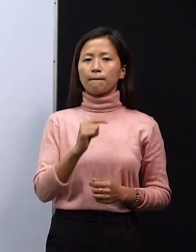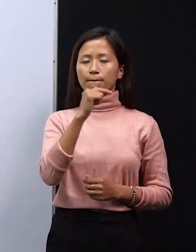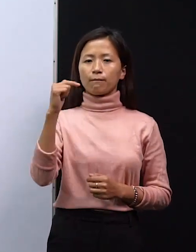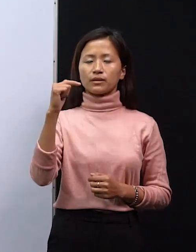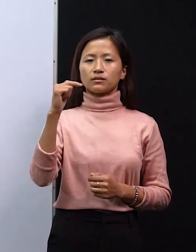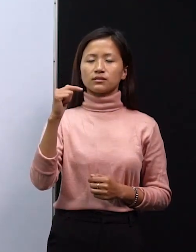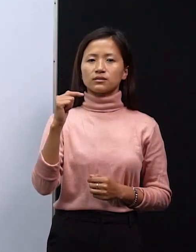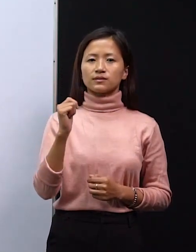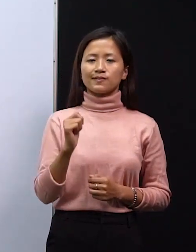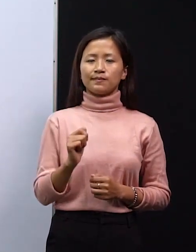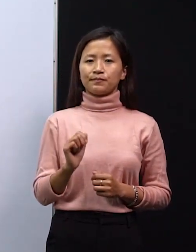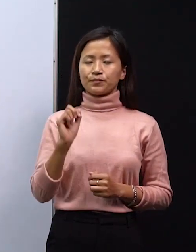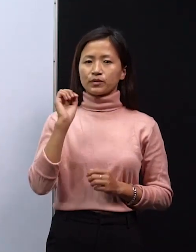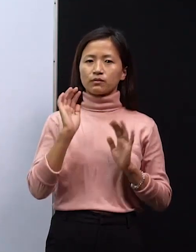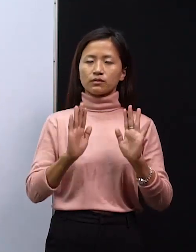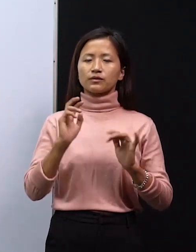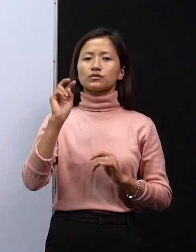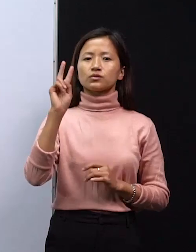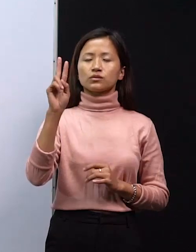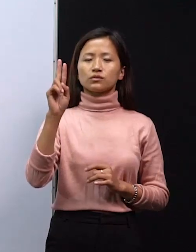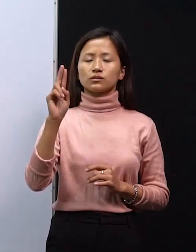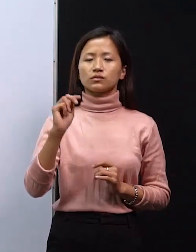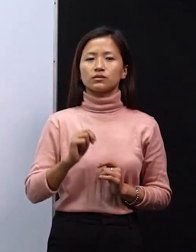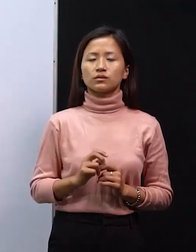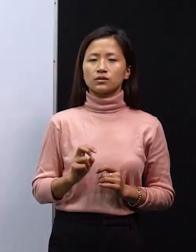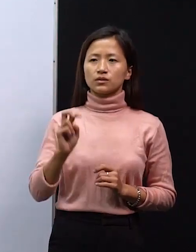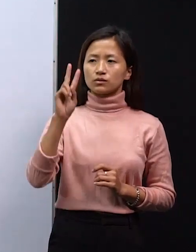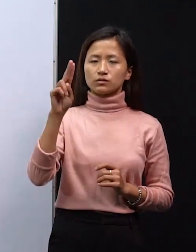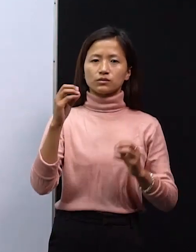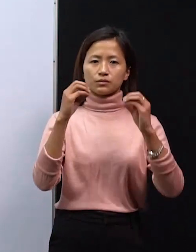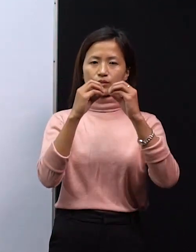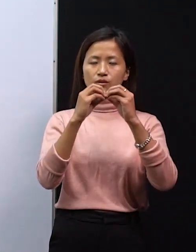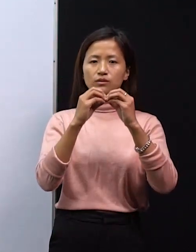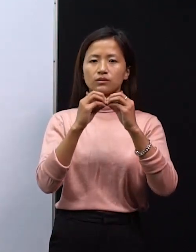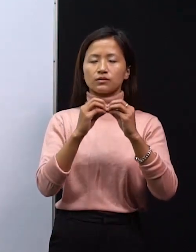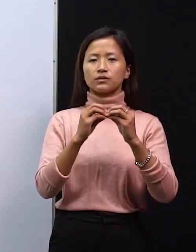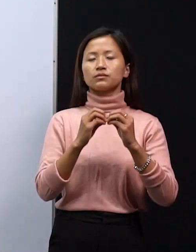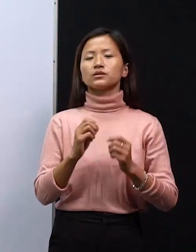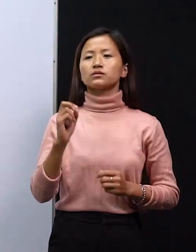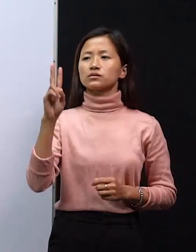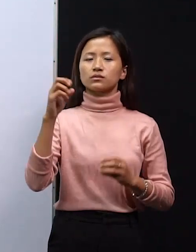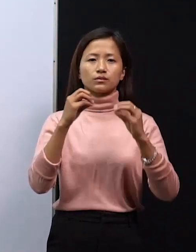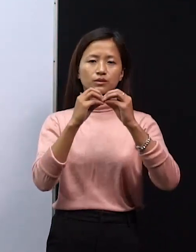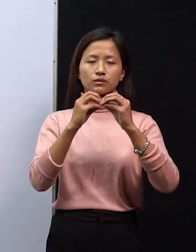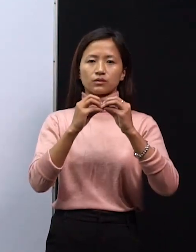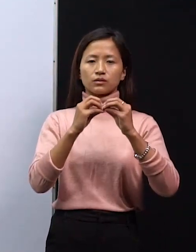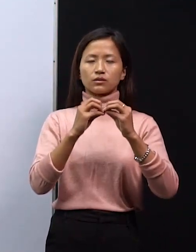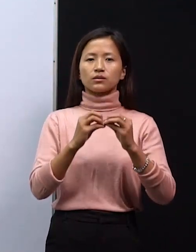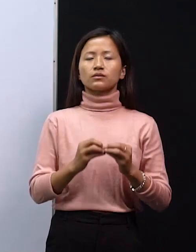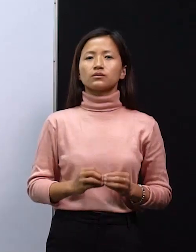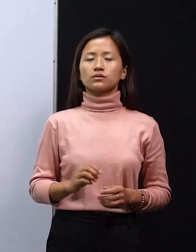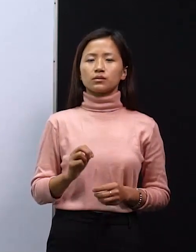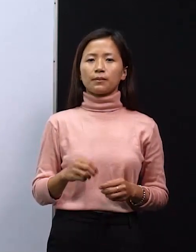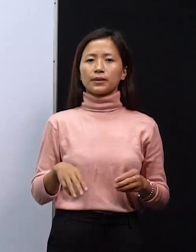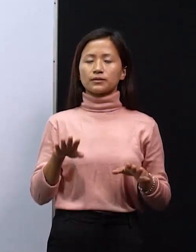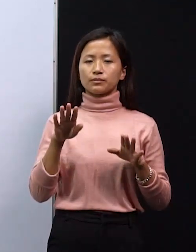minus, you only have 2 here, so 2 and 2b, that means your b will become